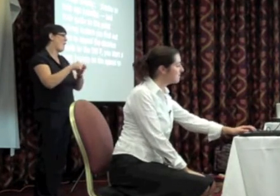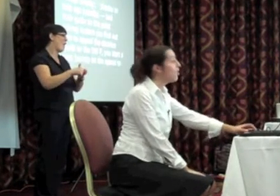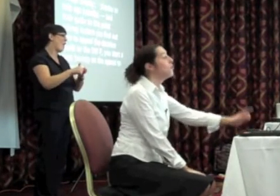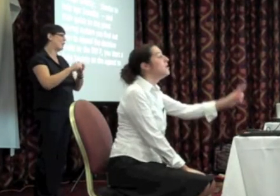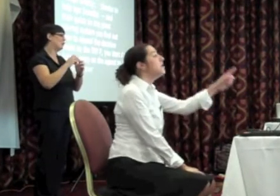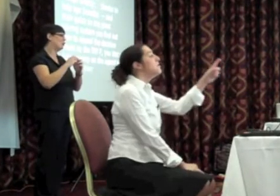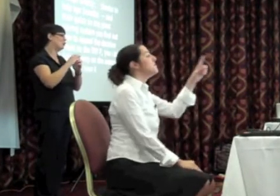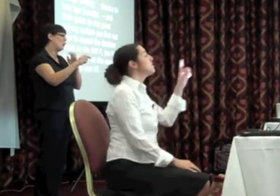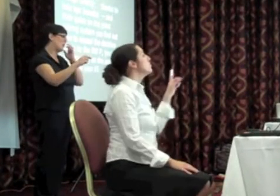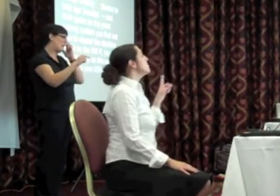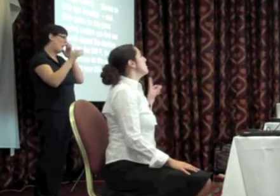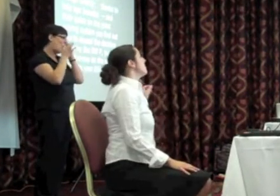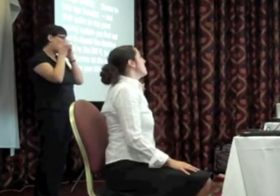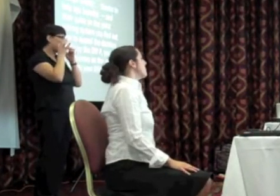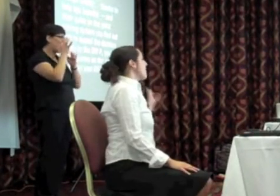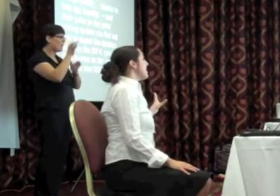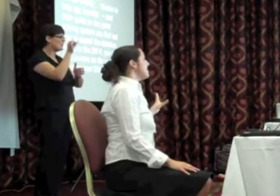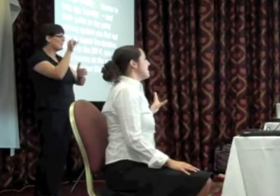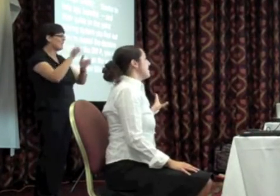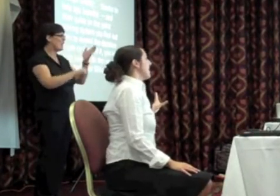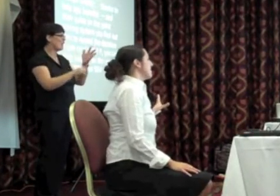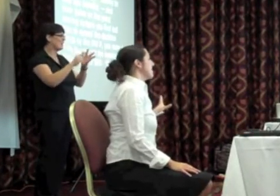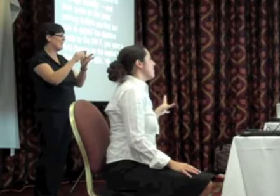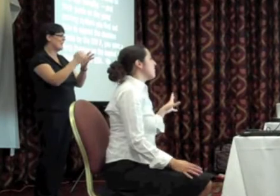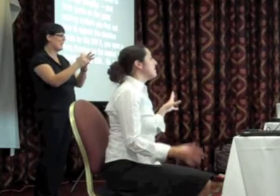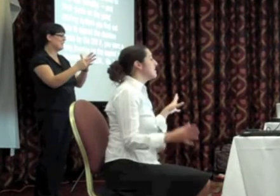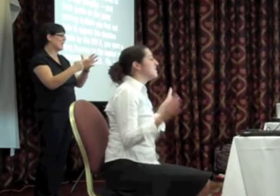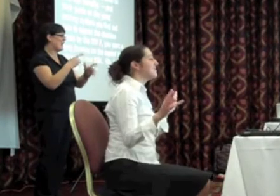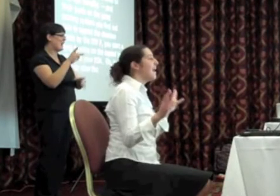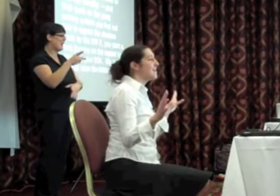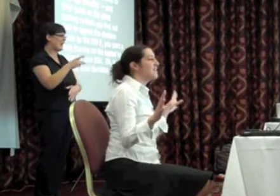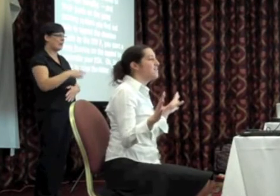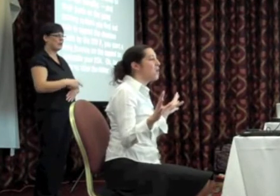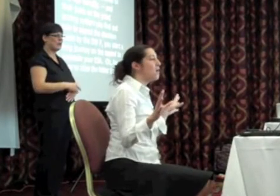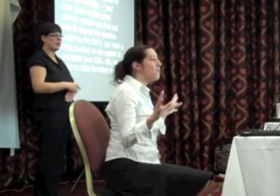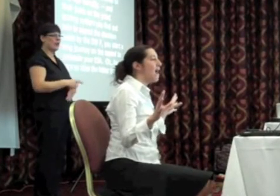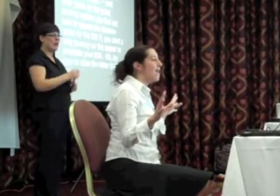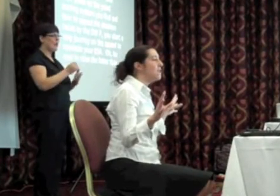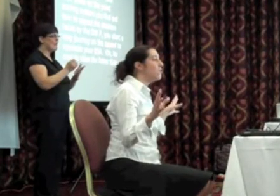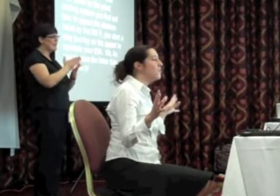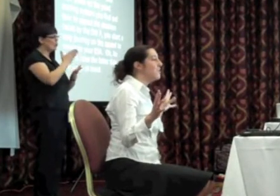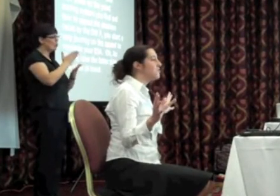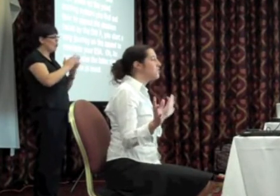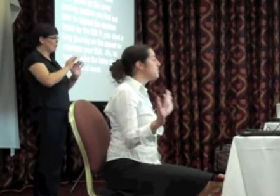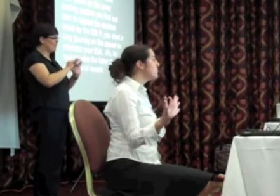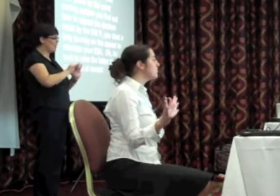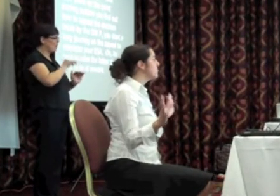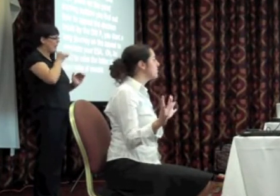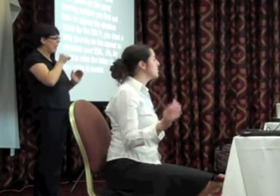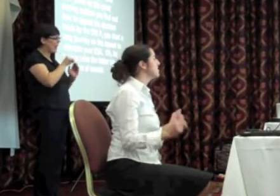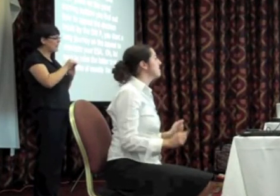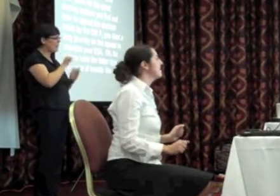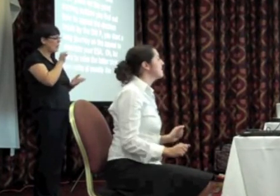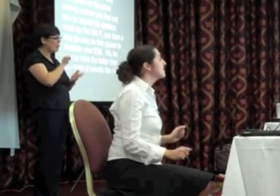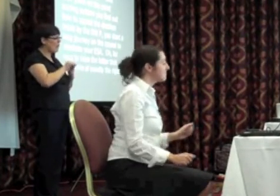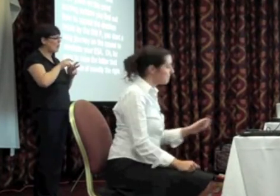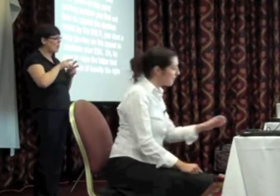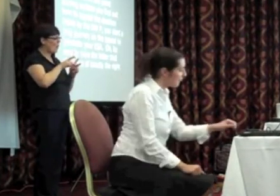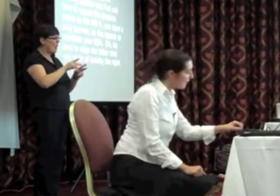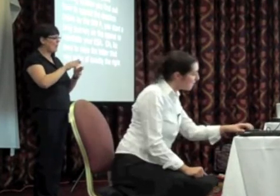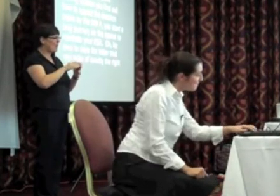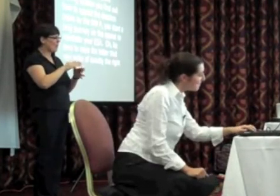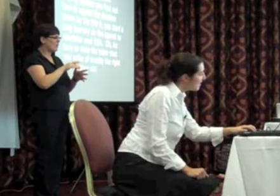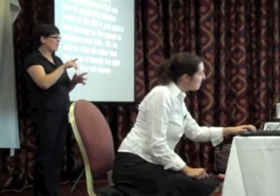ESA. Oh, be sure to phrase the letter that you write in exactly the right way, or they'll choose not to understand it.